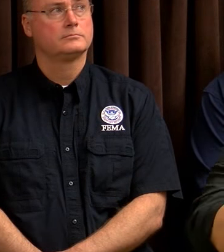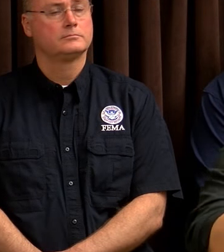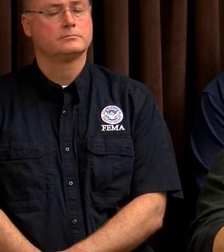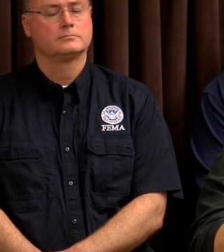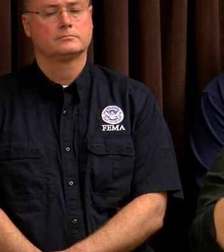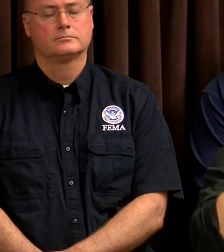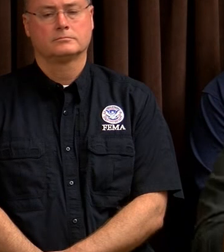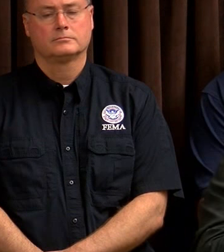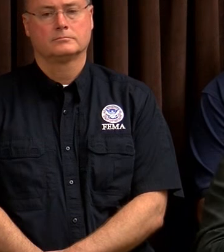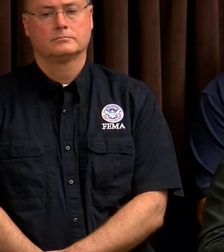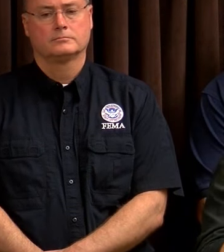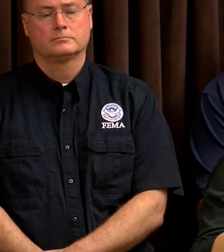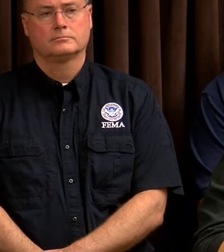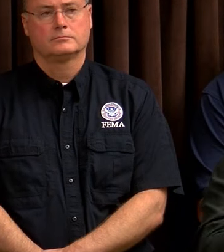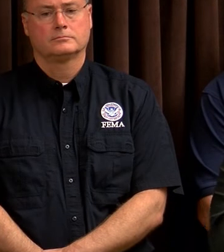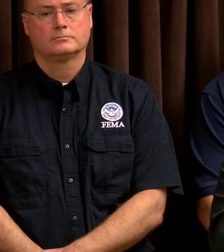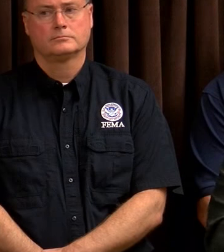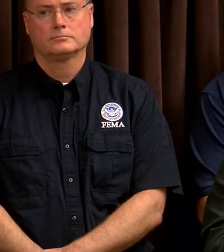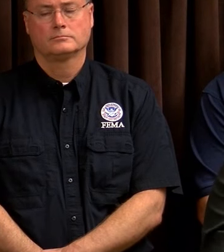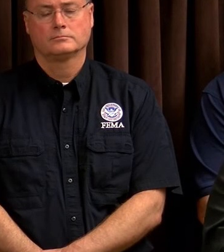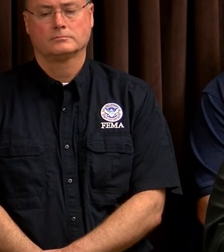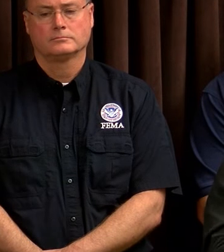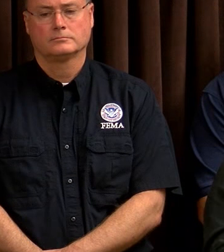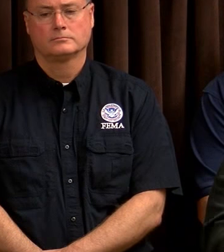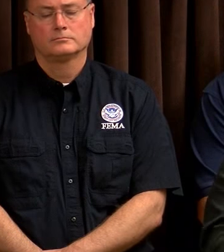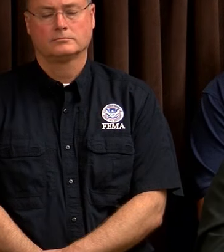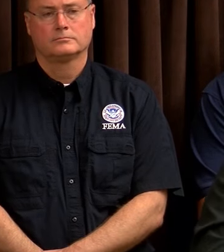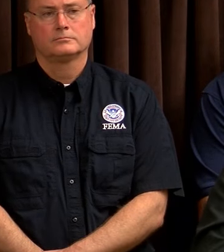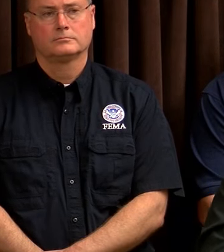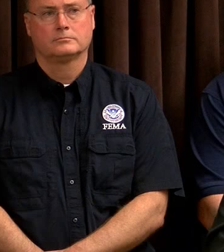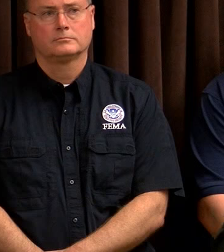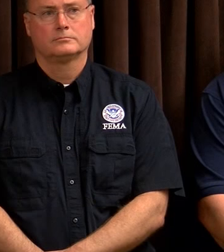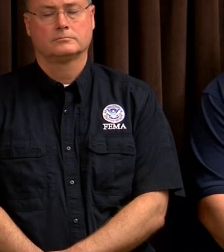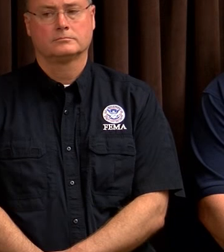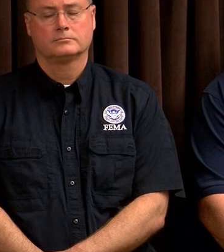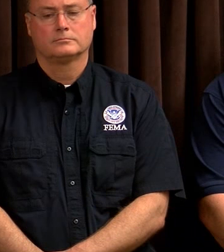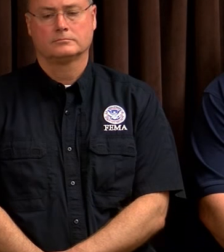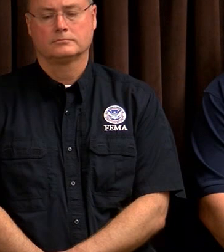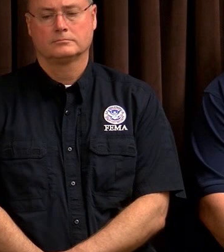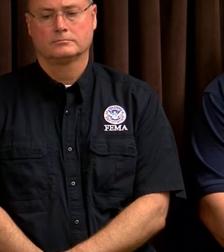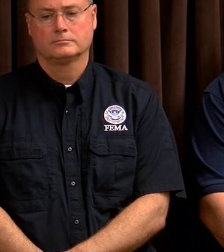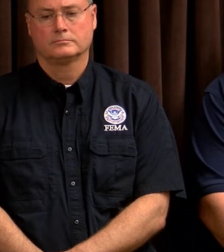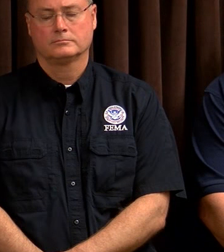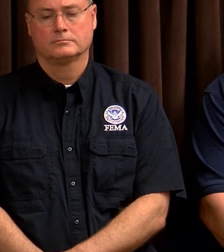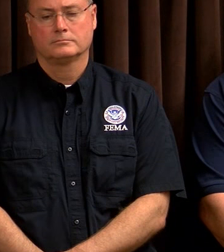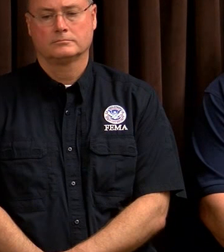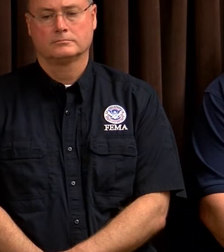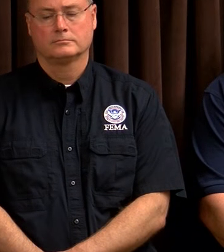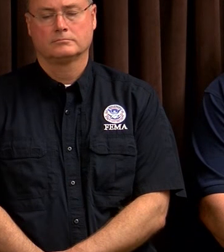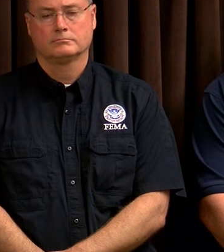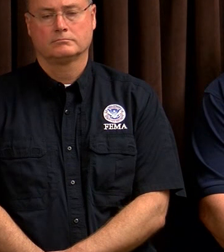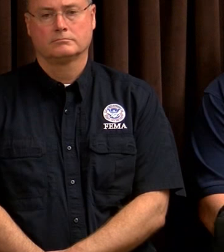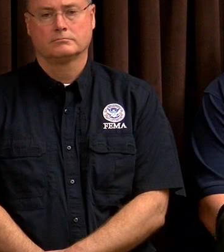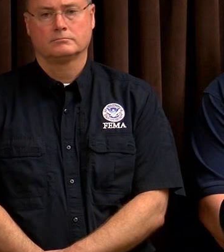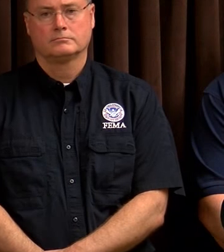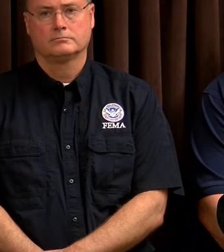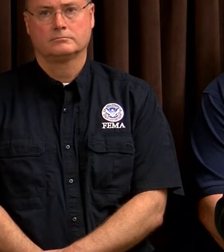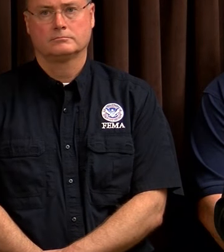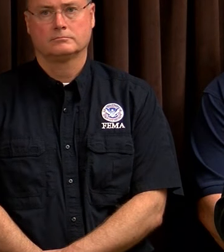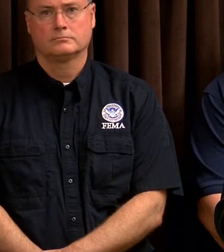the duration of the recovery. So with that, let me turn it over to Tim Scranton. Tim is